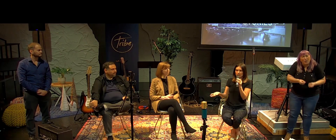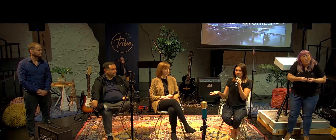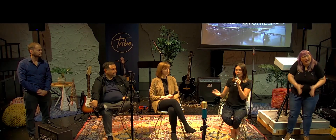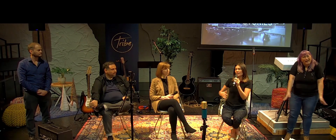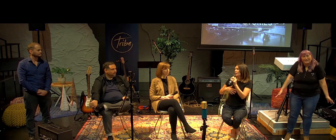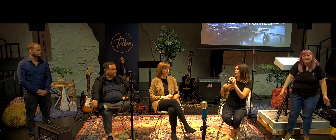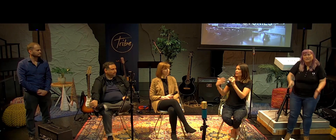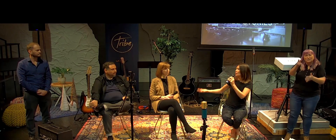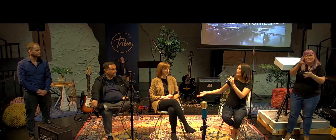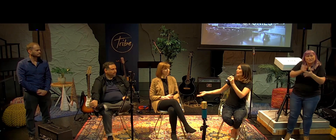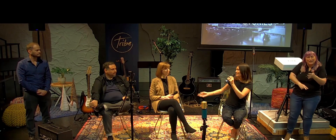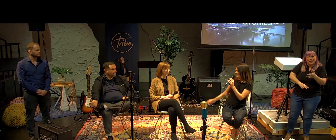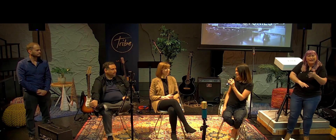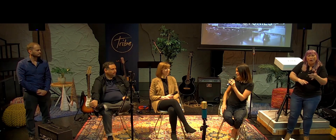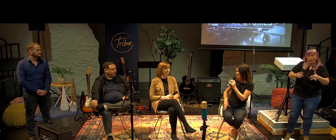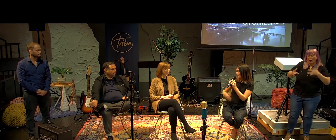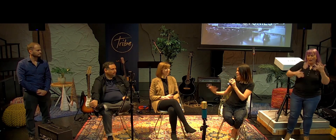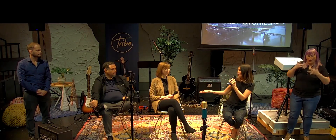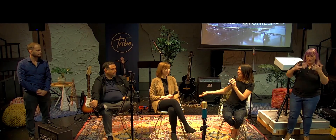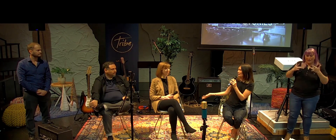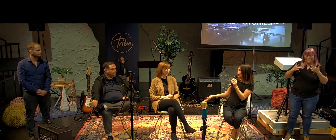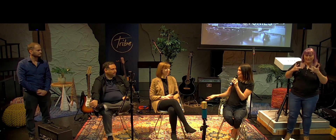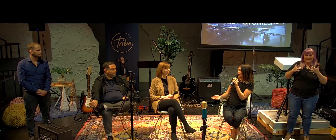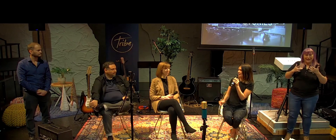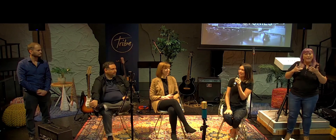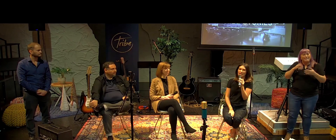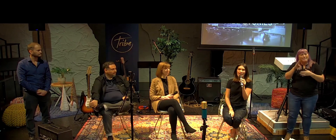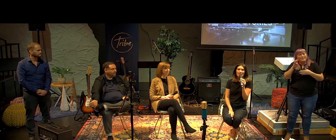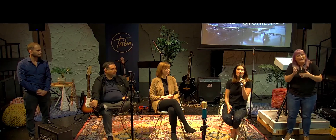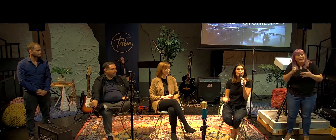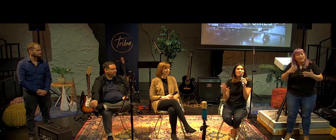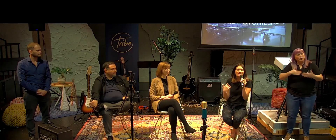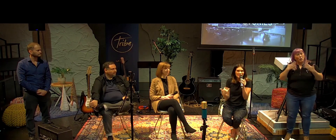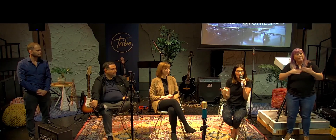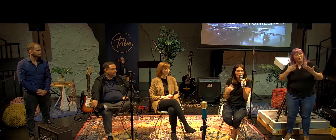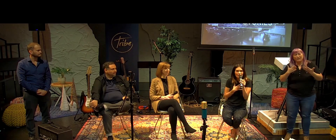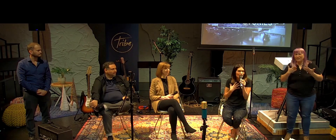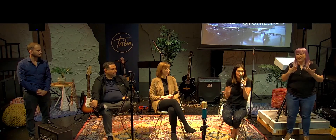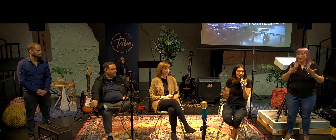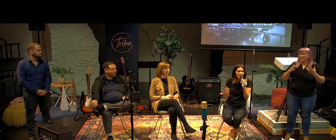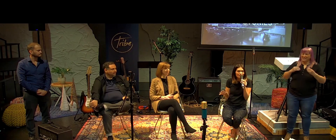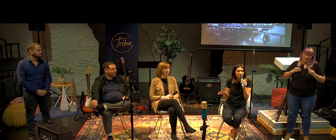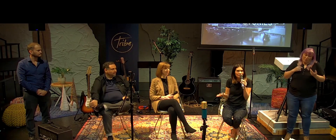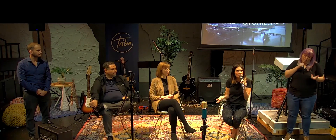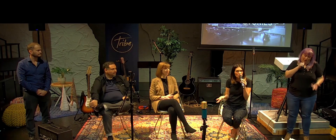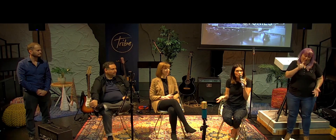read, rejoice, be joyful, and just accept